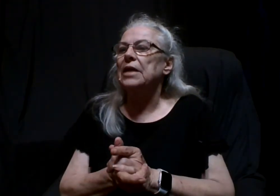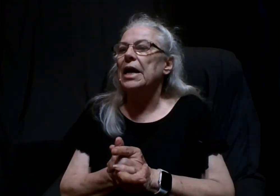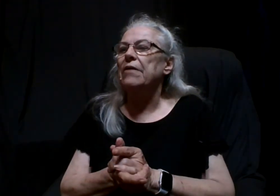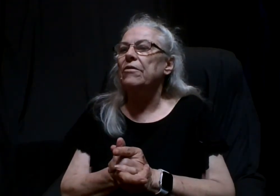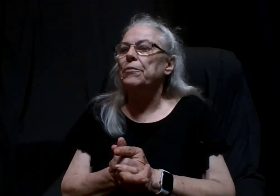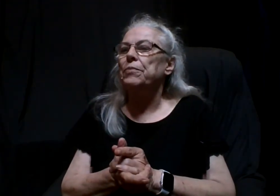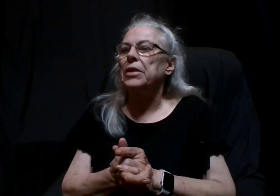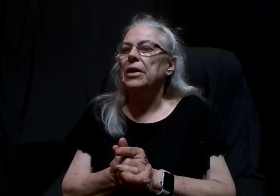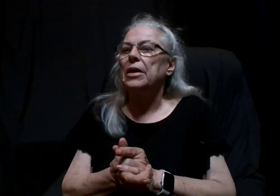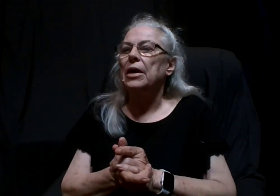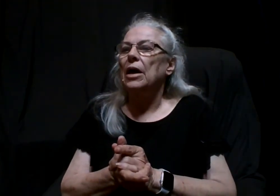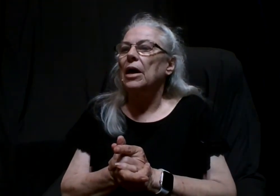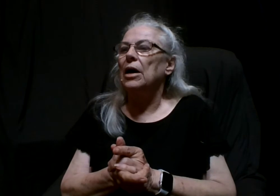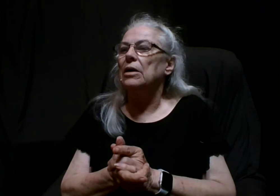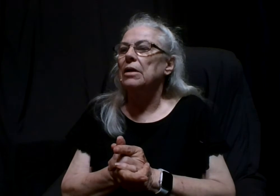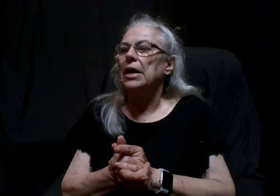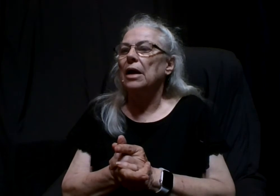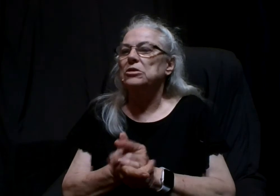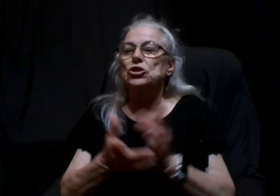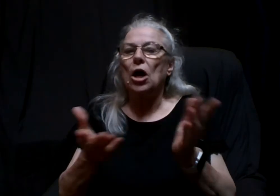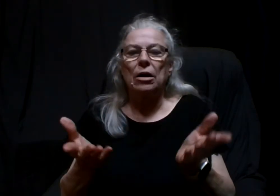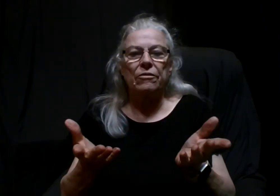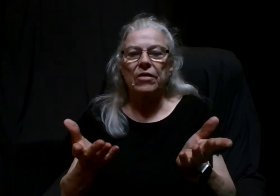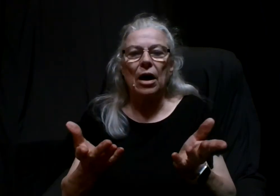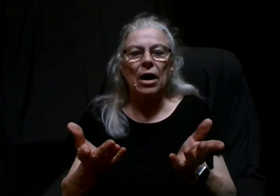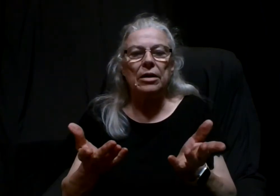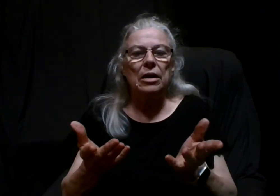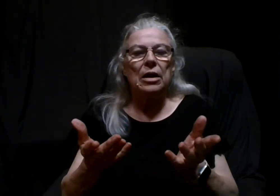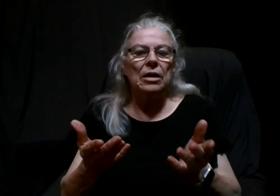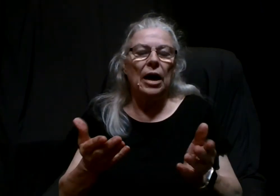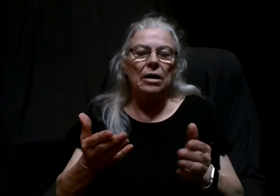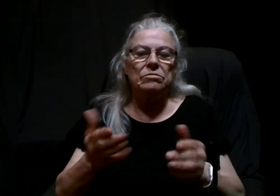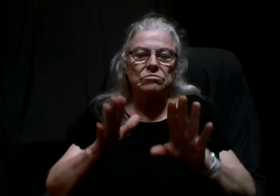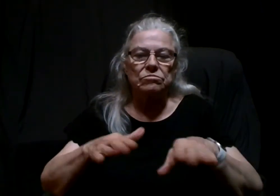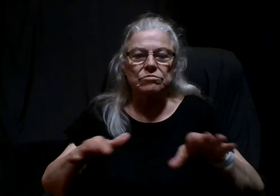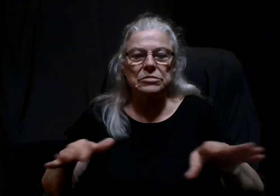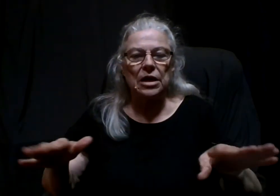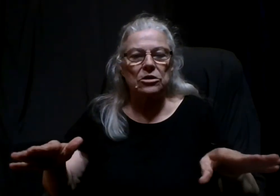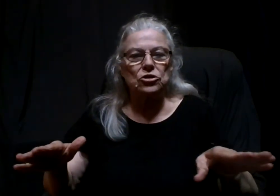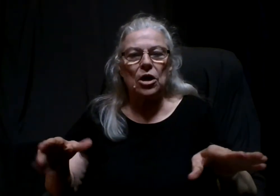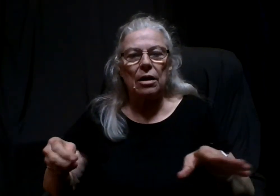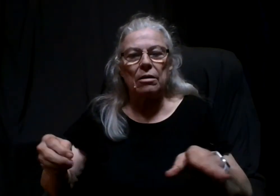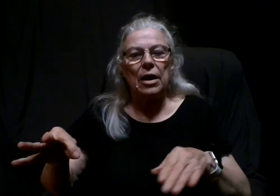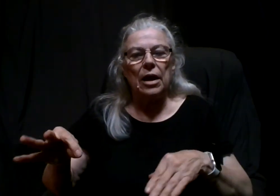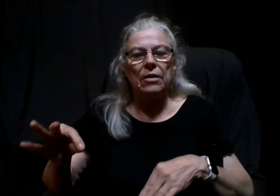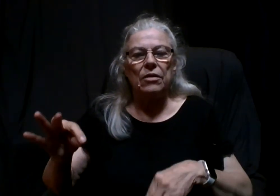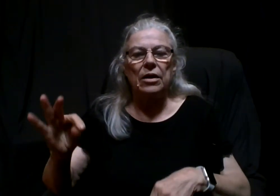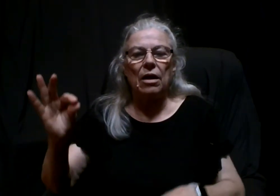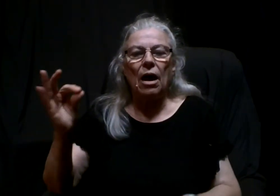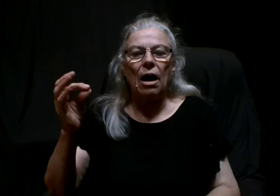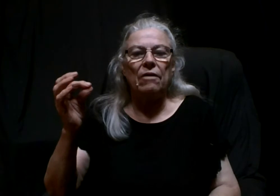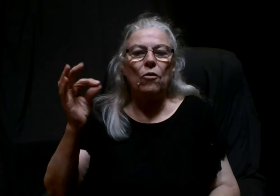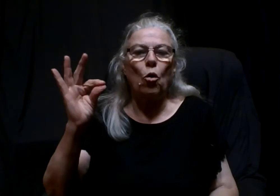slave, and I'm a child of God, um, and a child, and then